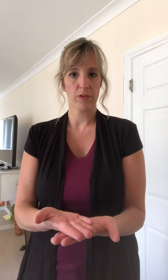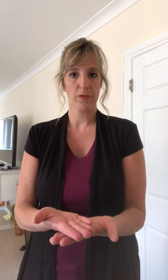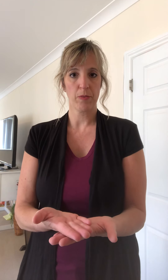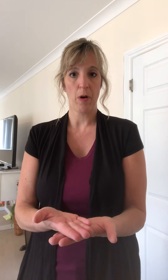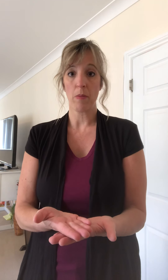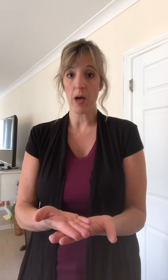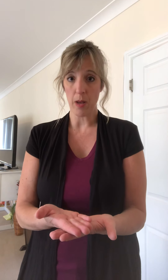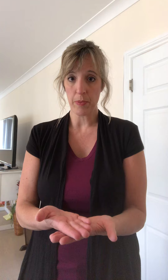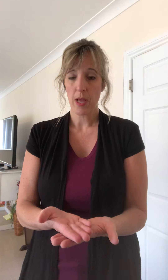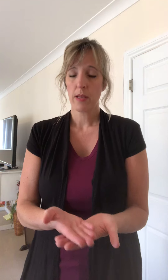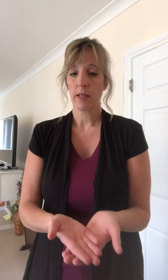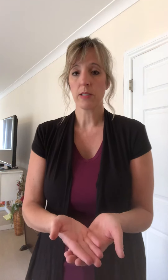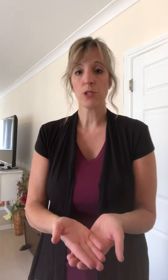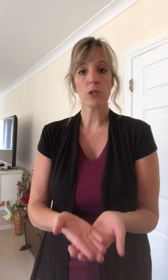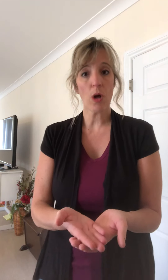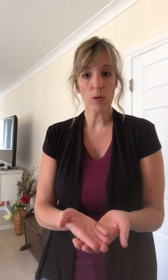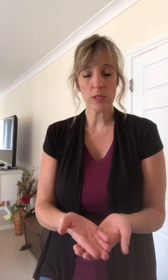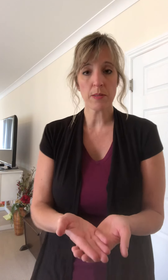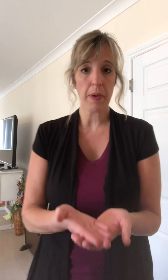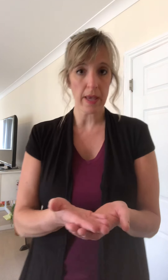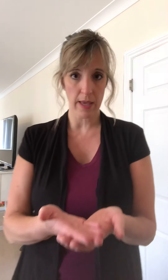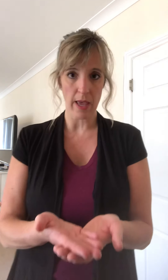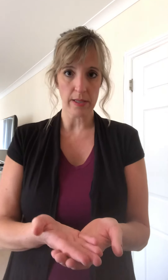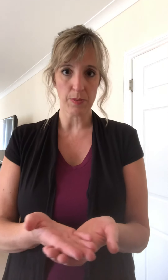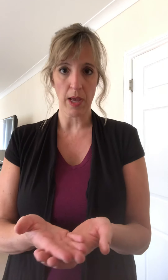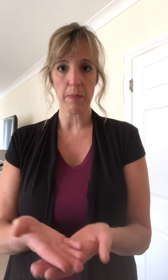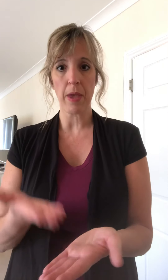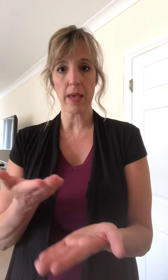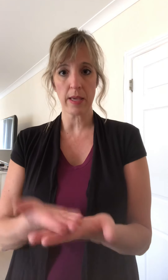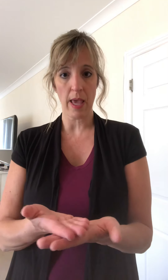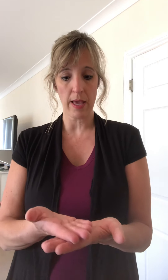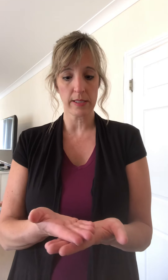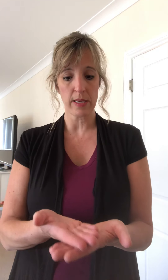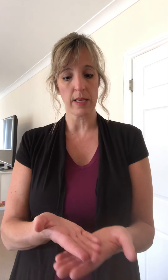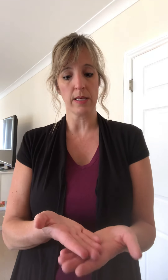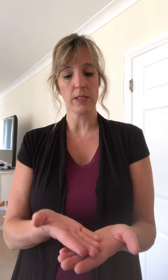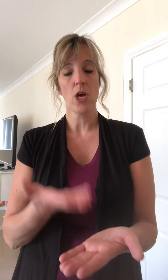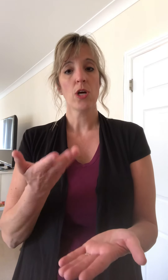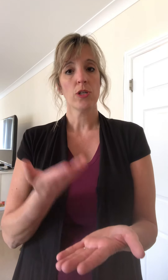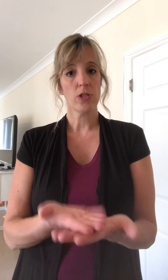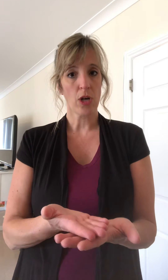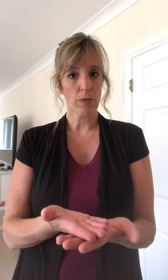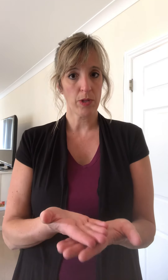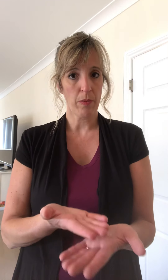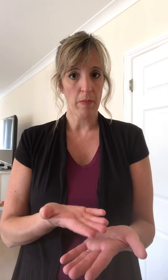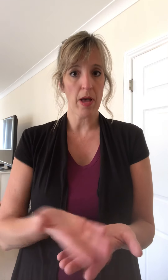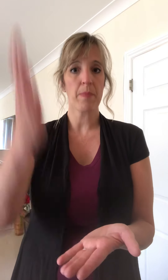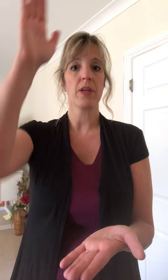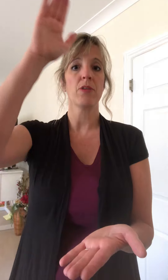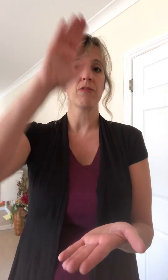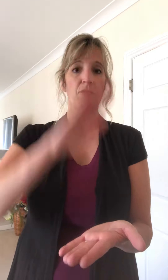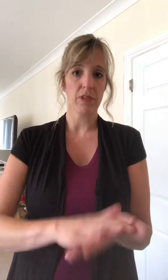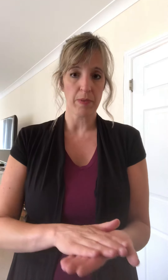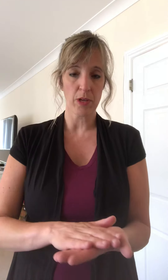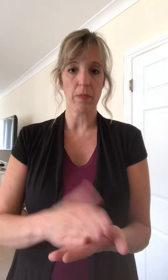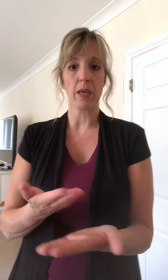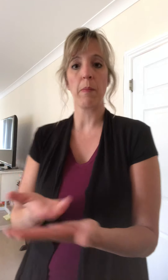for palm up. Now this is close to pancakes, right? Pancakes is you start with your palm up and you flip it, you make a